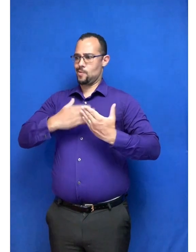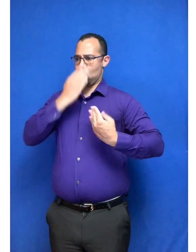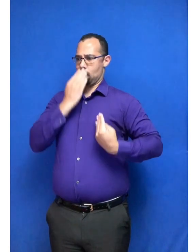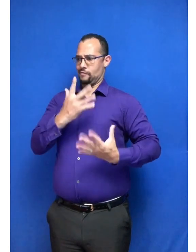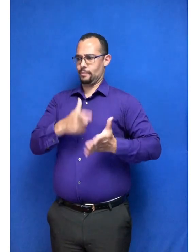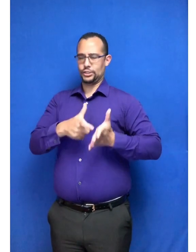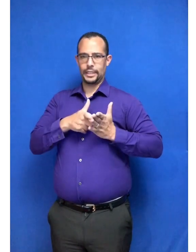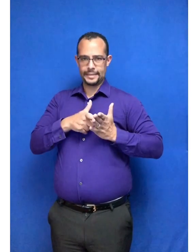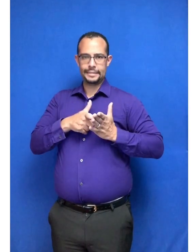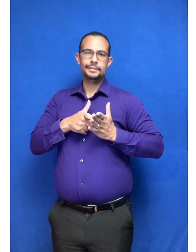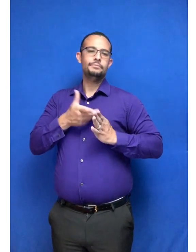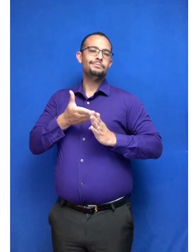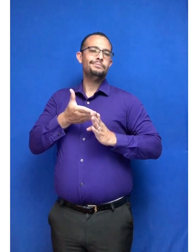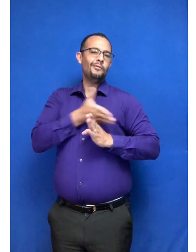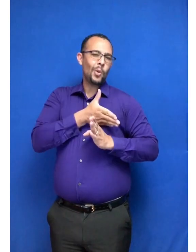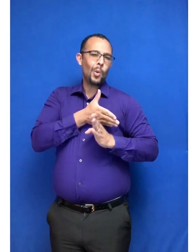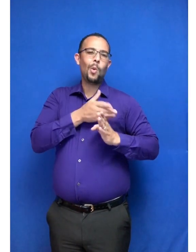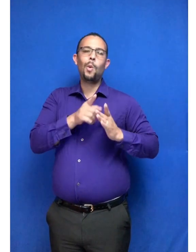evacuation or